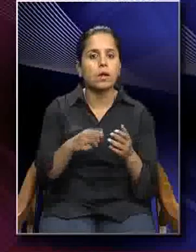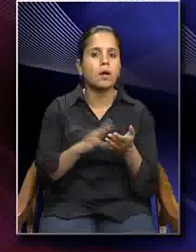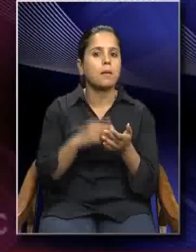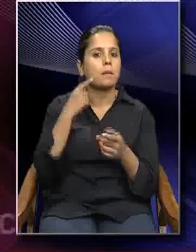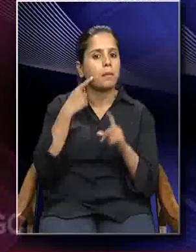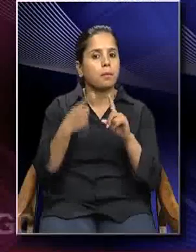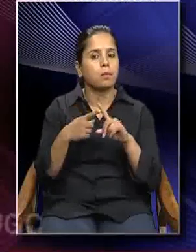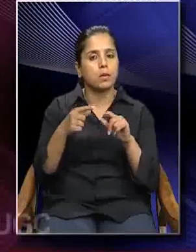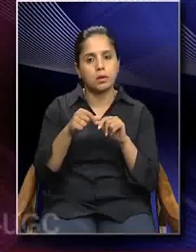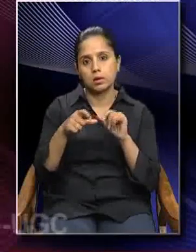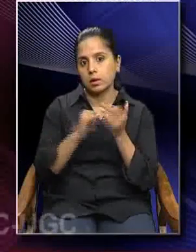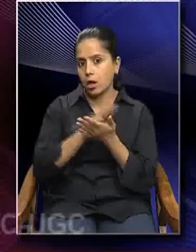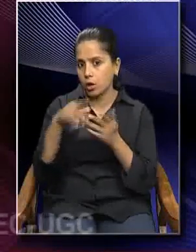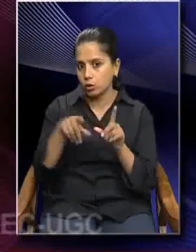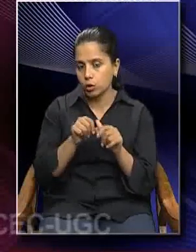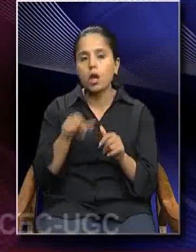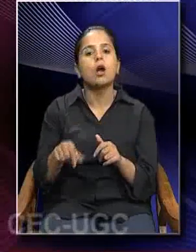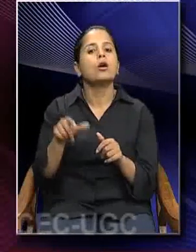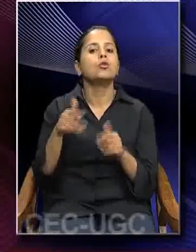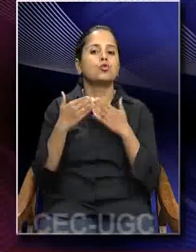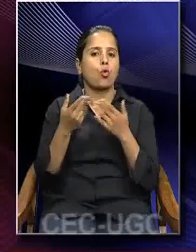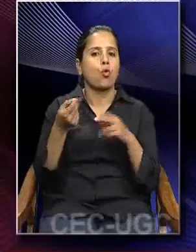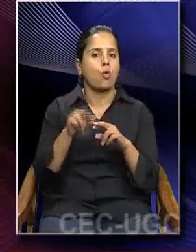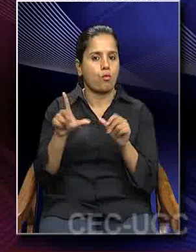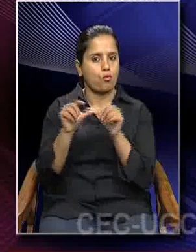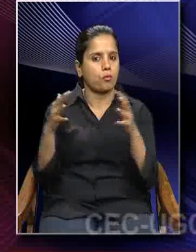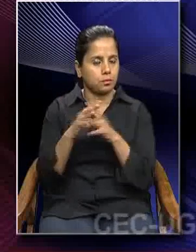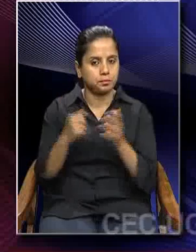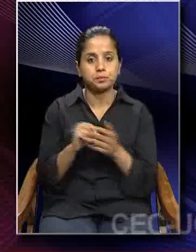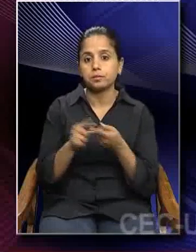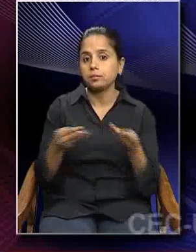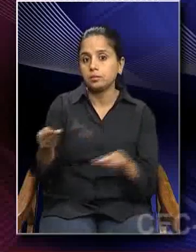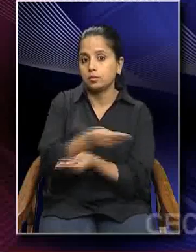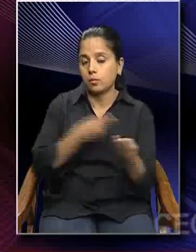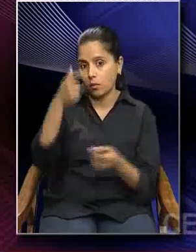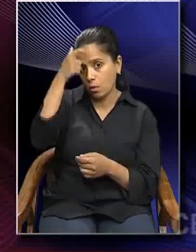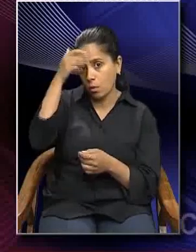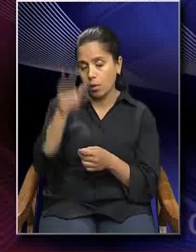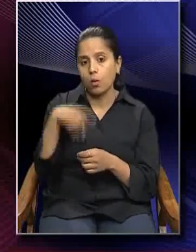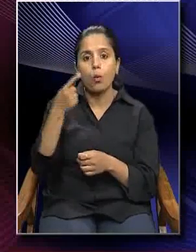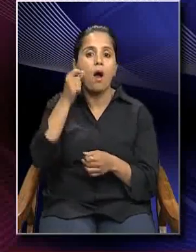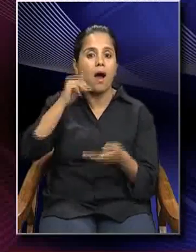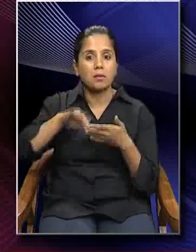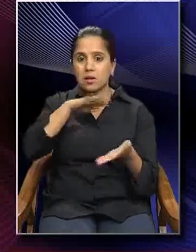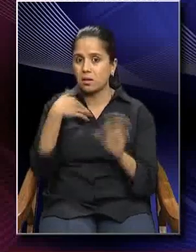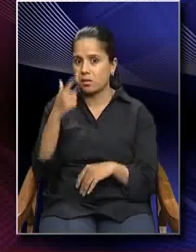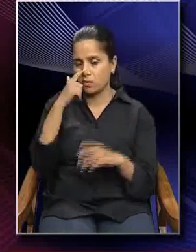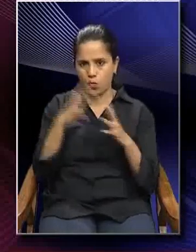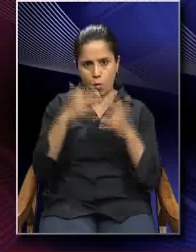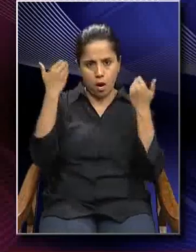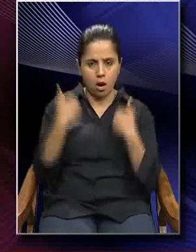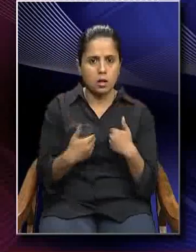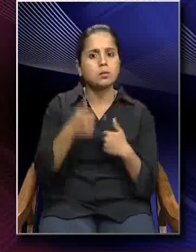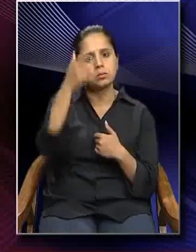Mitakshara school of law. The economic problem of widows was considerably